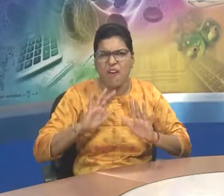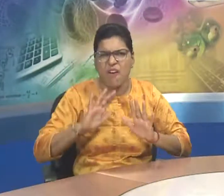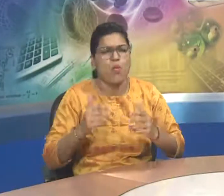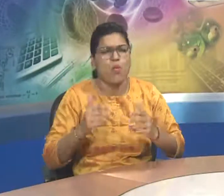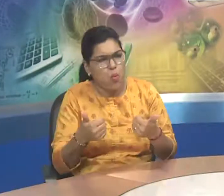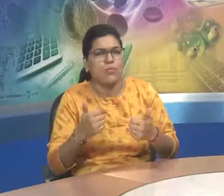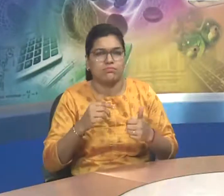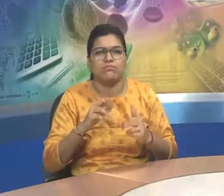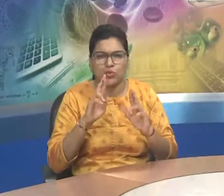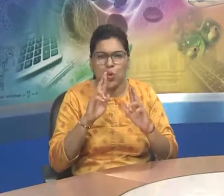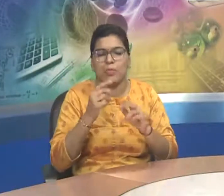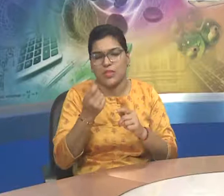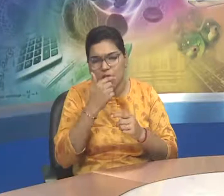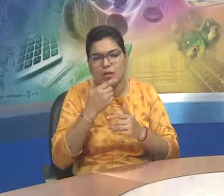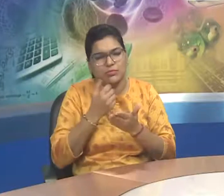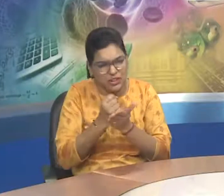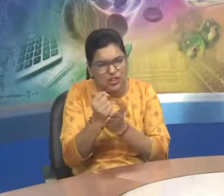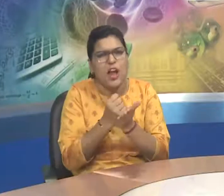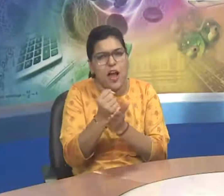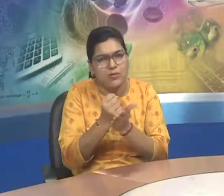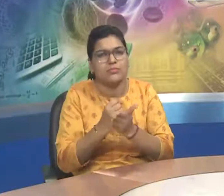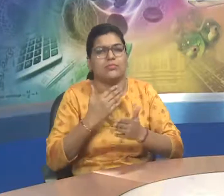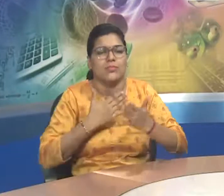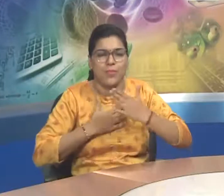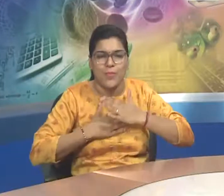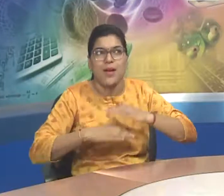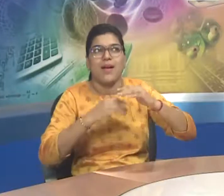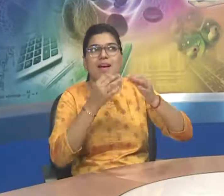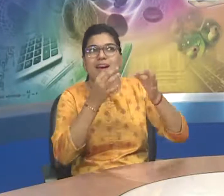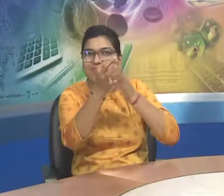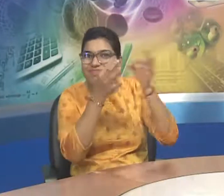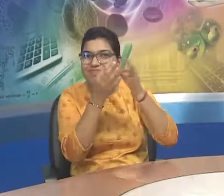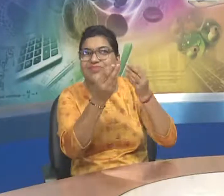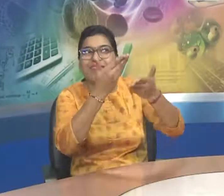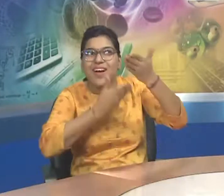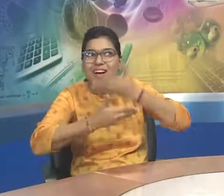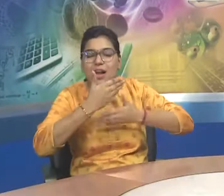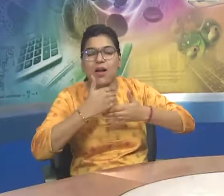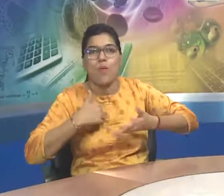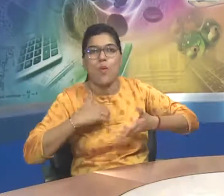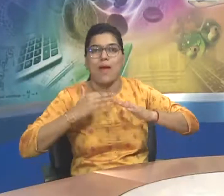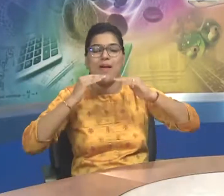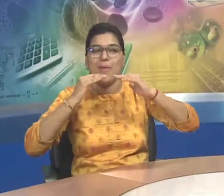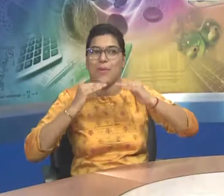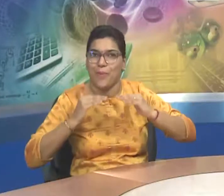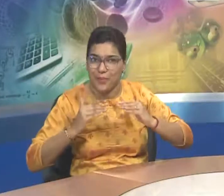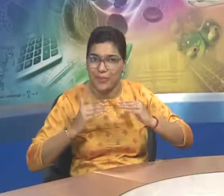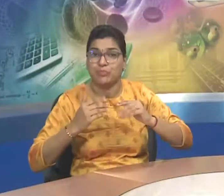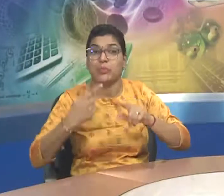complacency, advancing commitments,